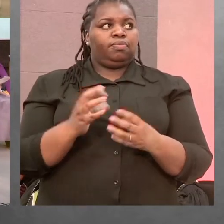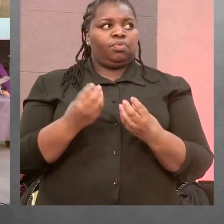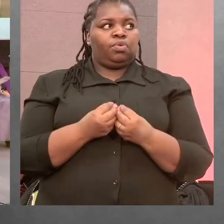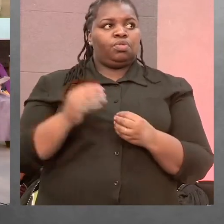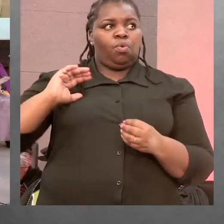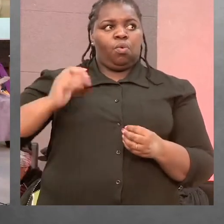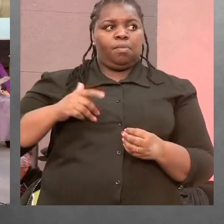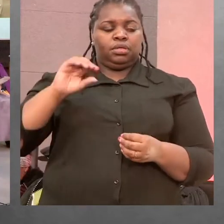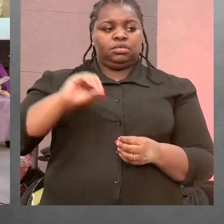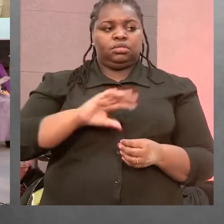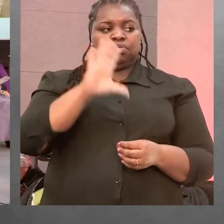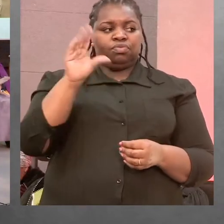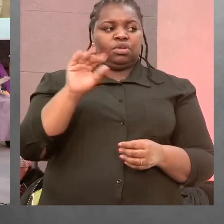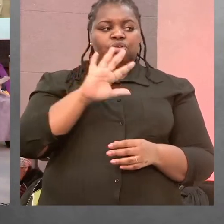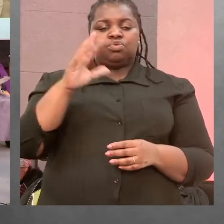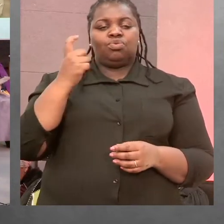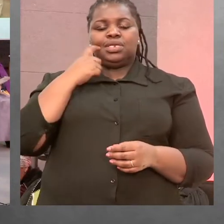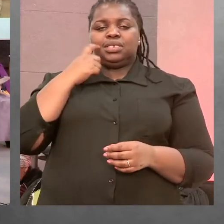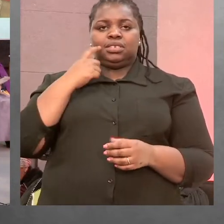Africa is not a walk in the park.